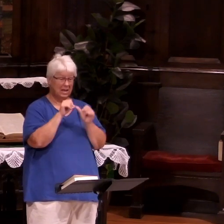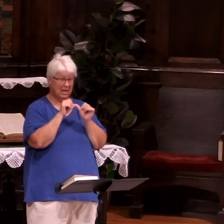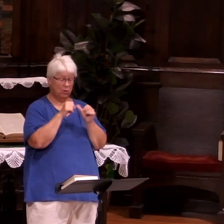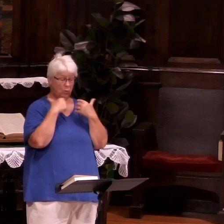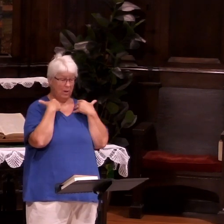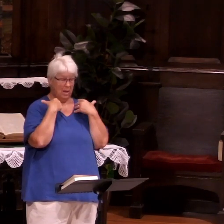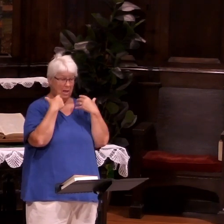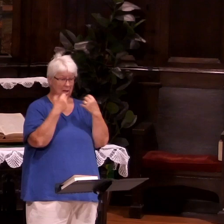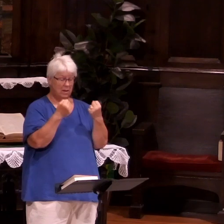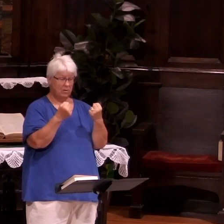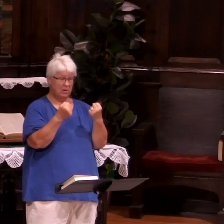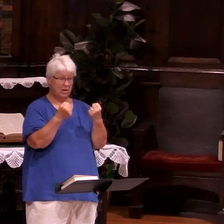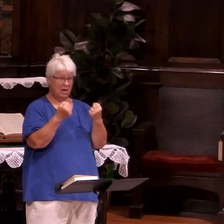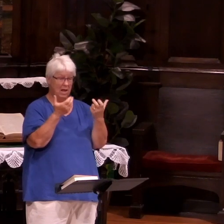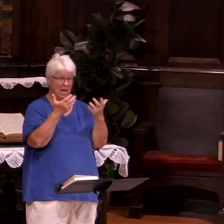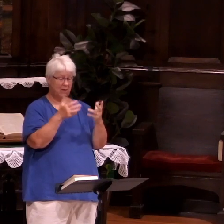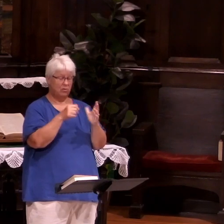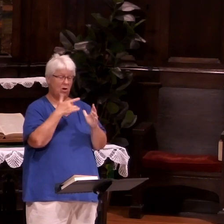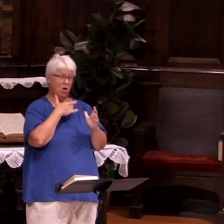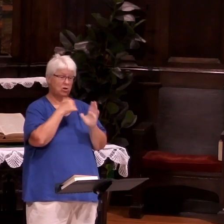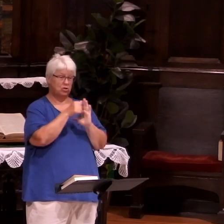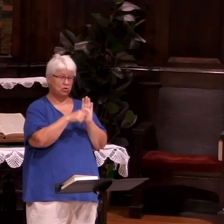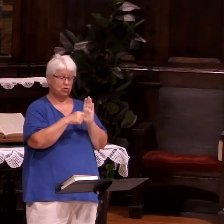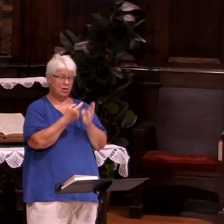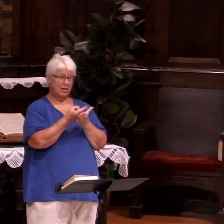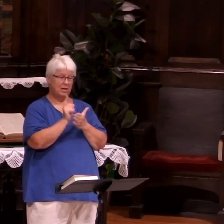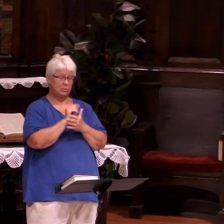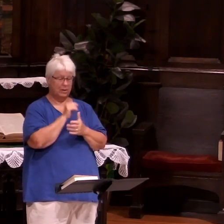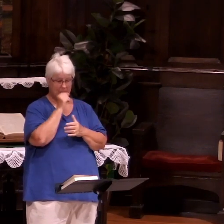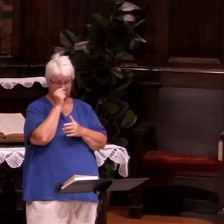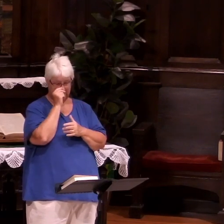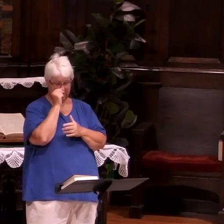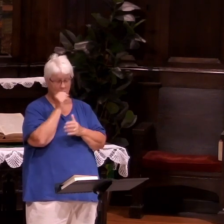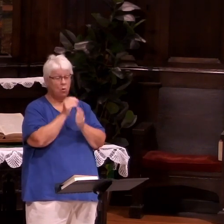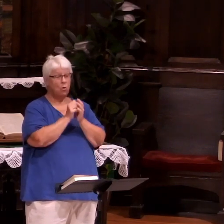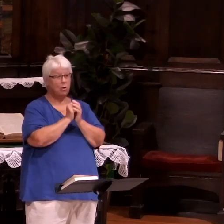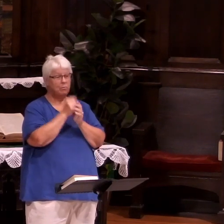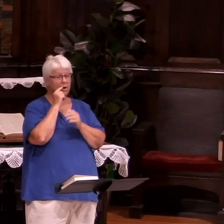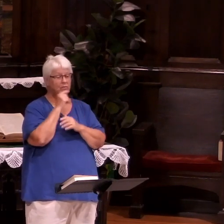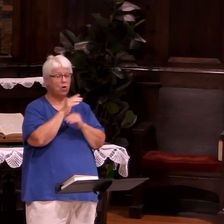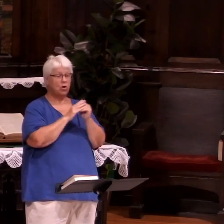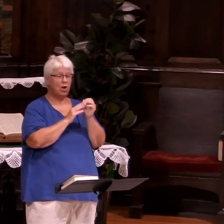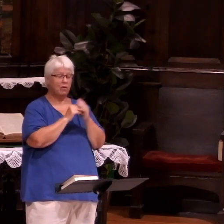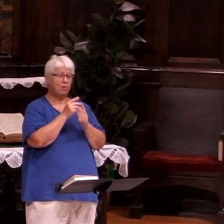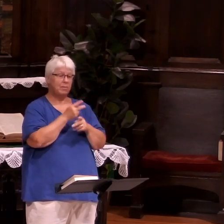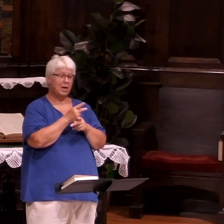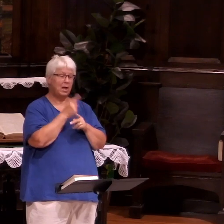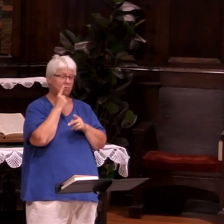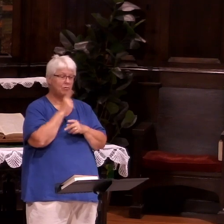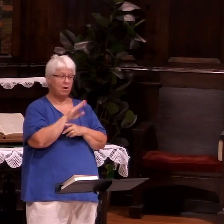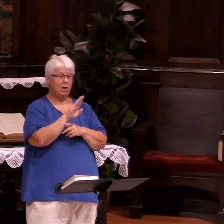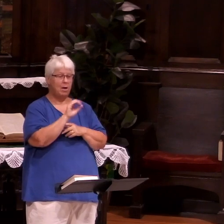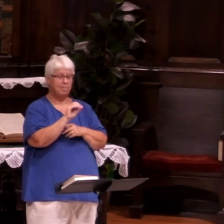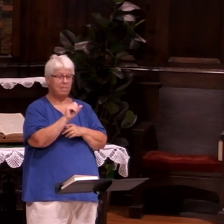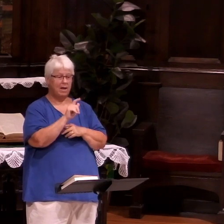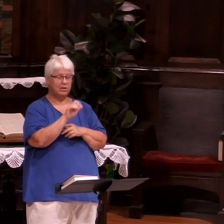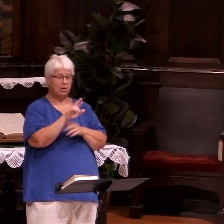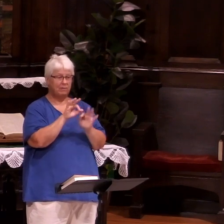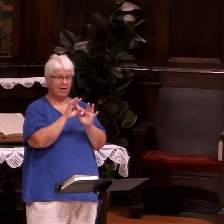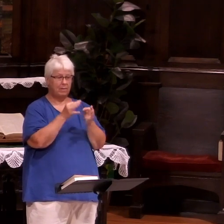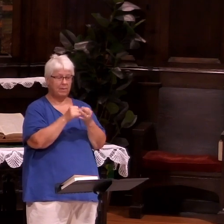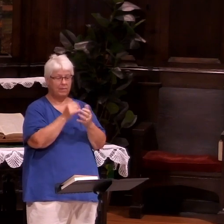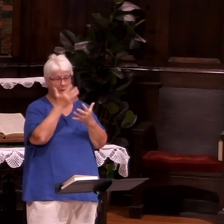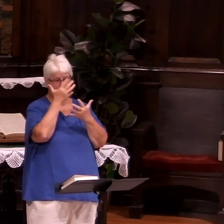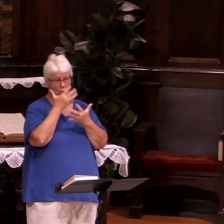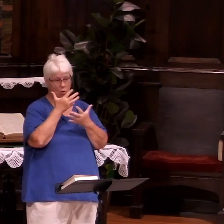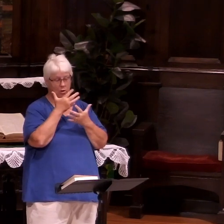to heal and recover after his heart surgery last week. God, we pray for comfort and care for the Bossler family as they